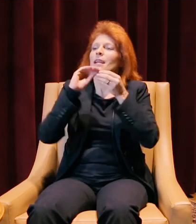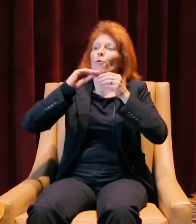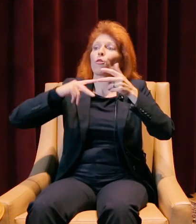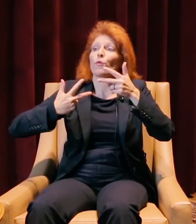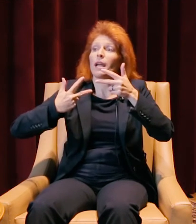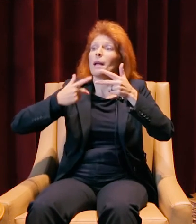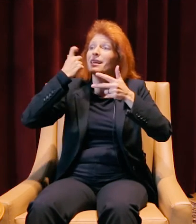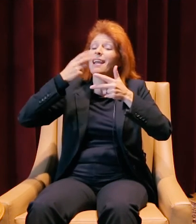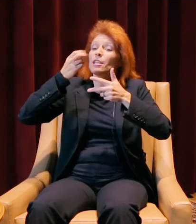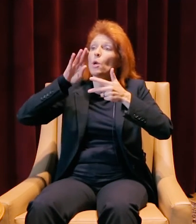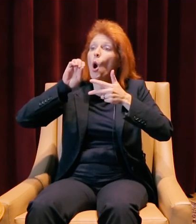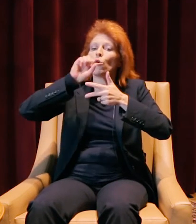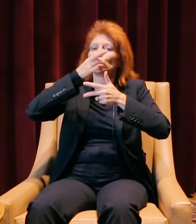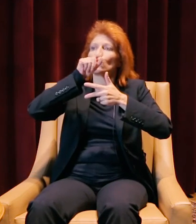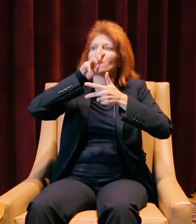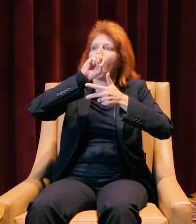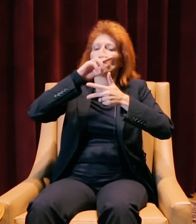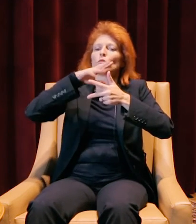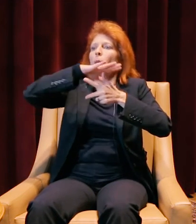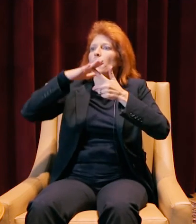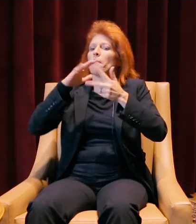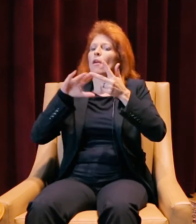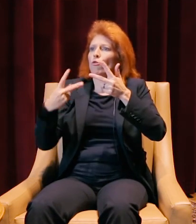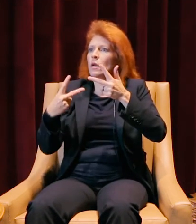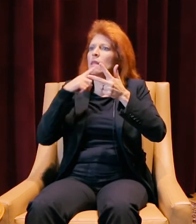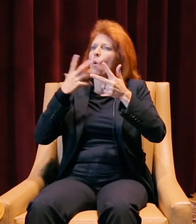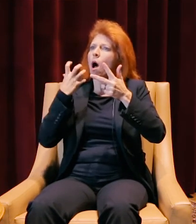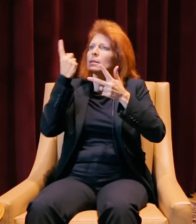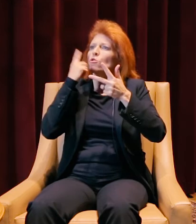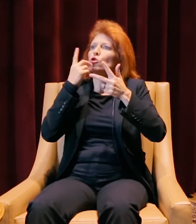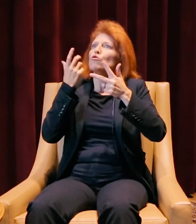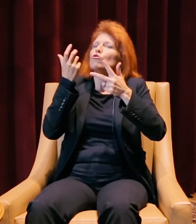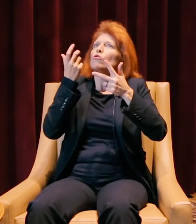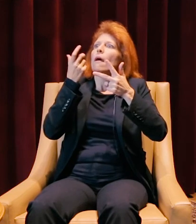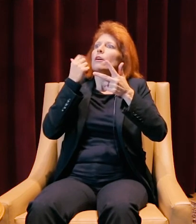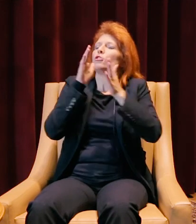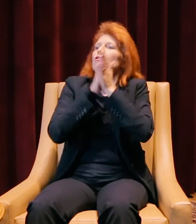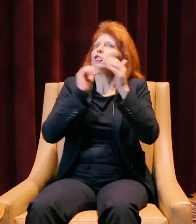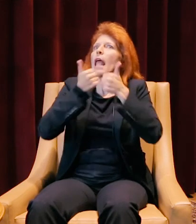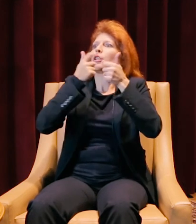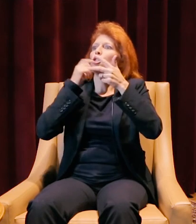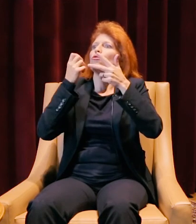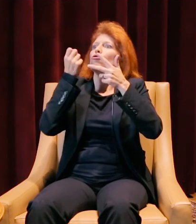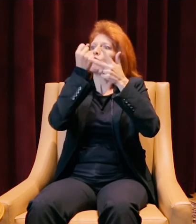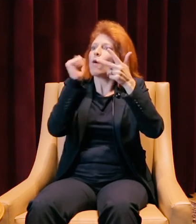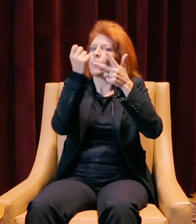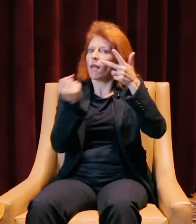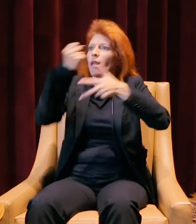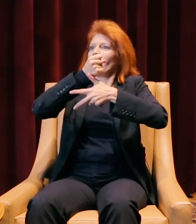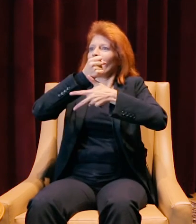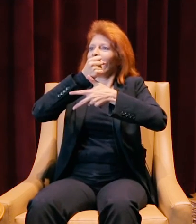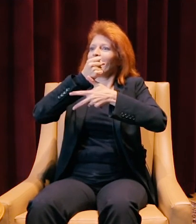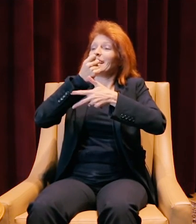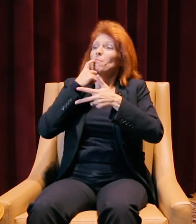behind HBO and Showtime, my former company. So the challenge was living up to the ability to meet